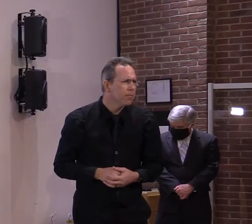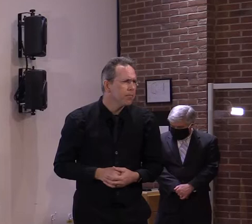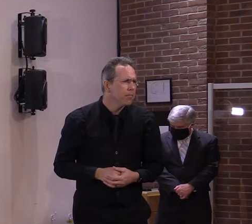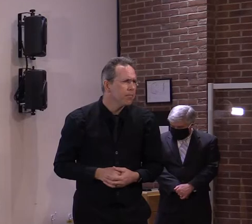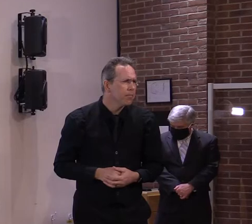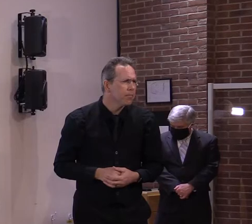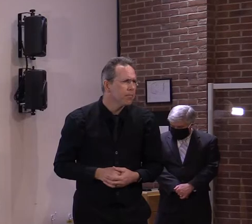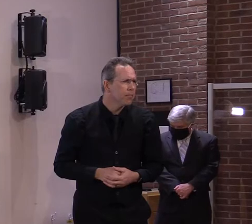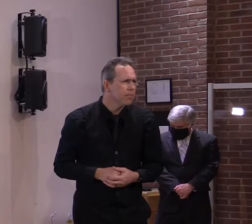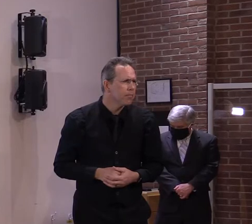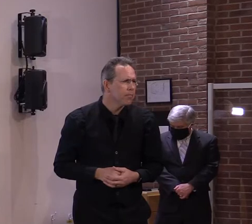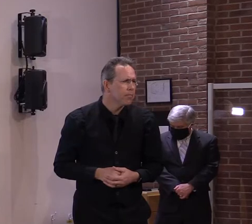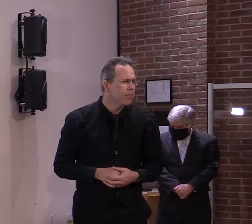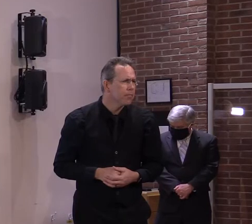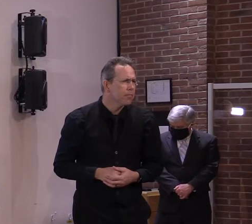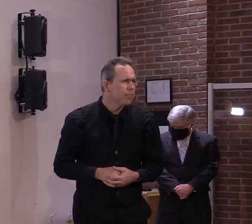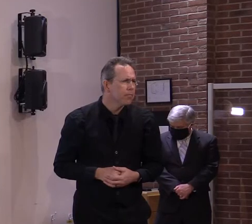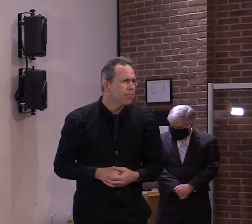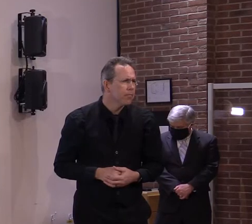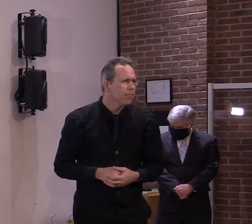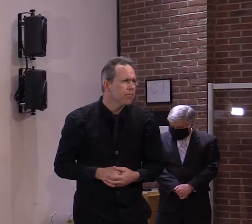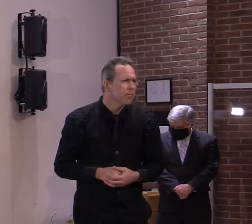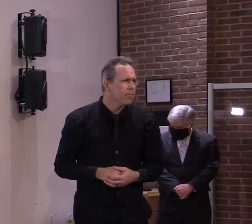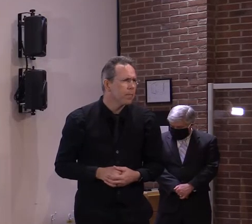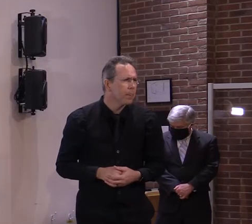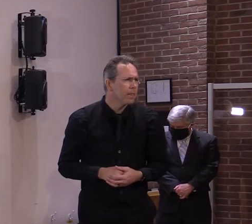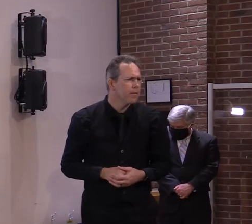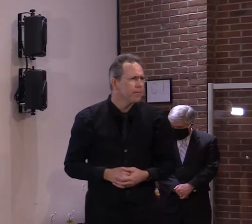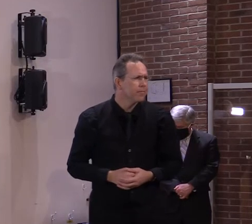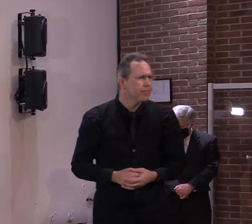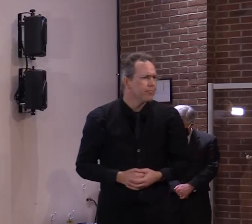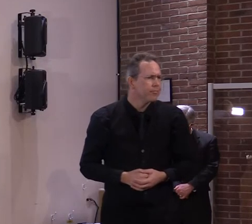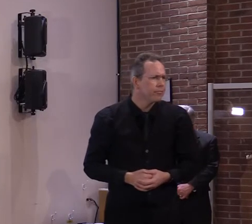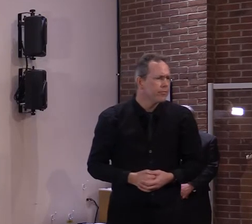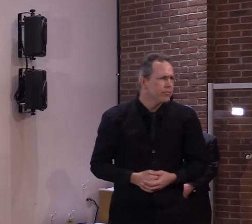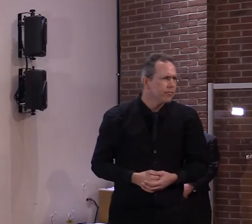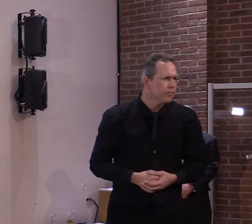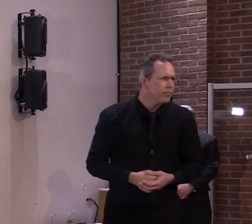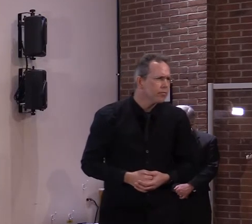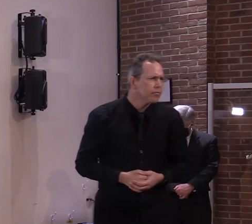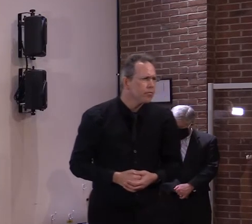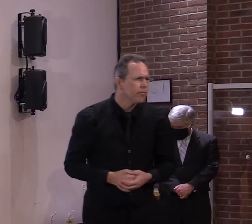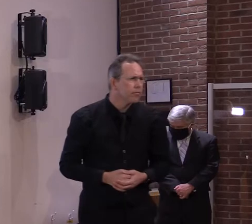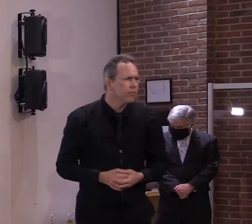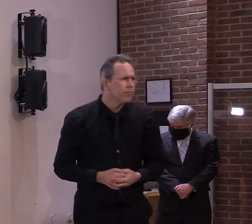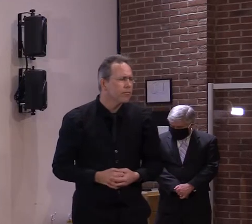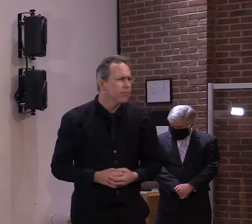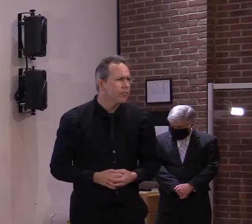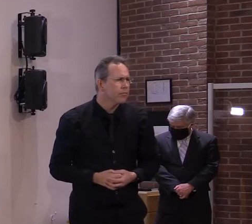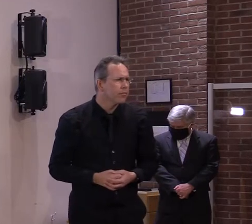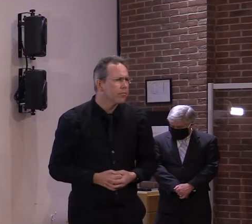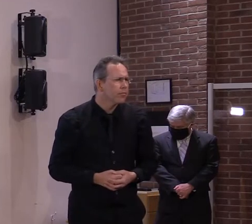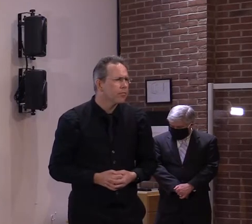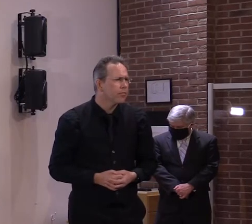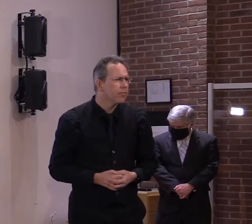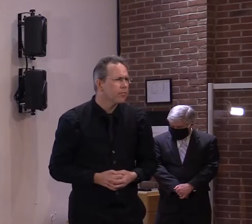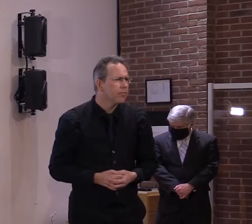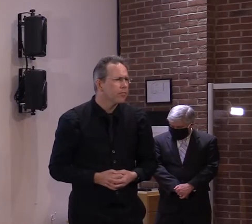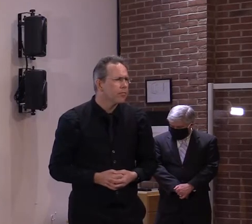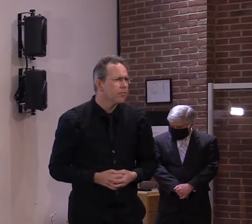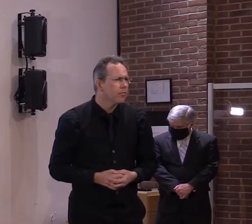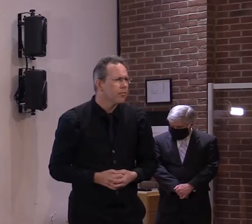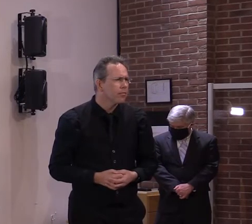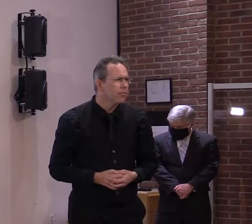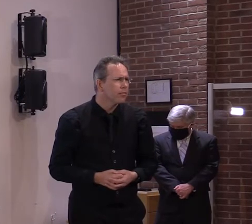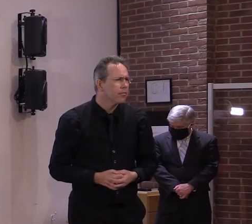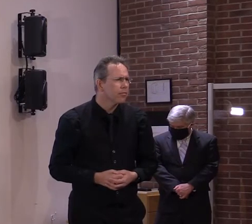eligible, when that day comes. And one thing that we hear from readers every time a new age group opens is some frustration about having to search four